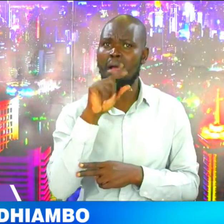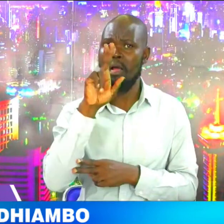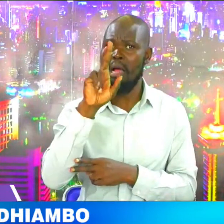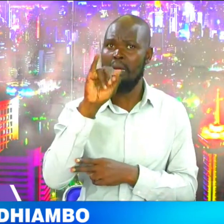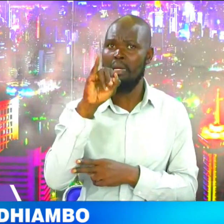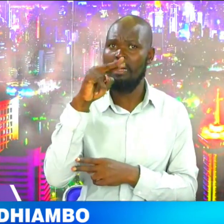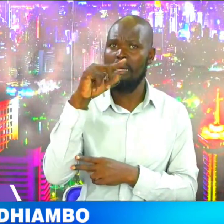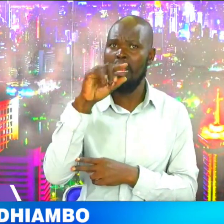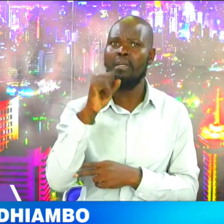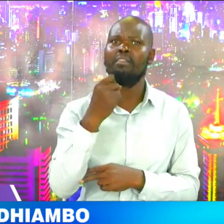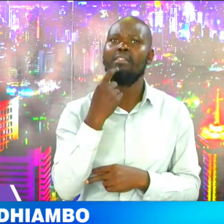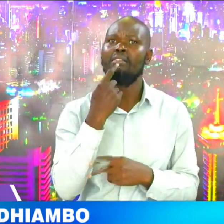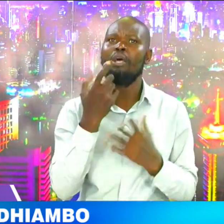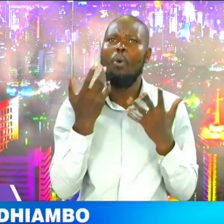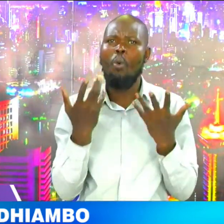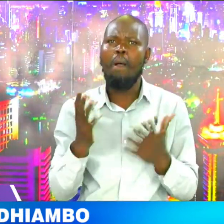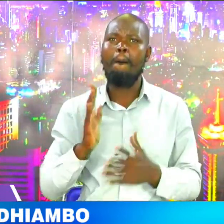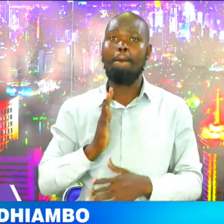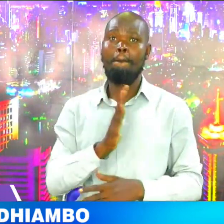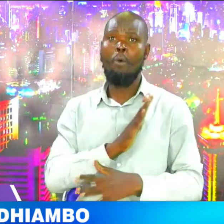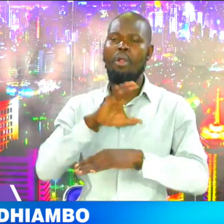341,000 will benefit from them.